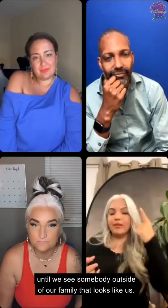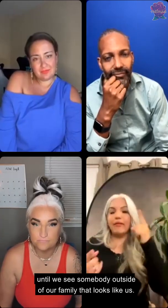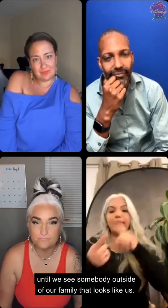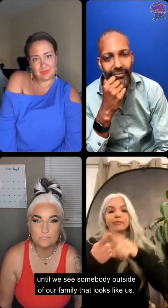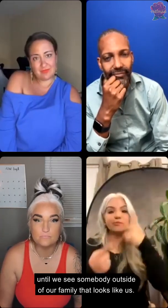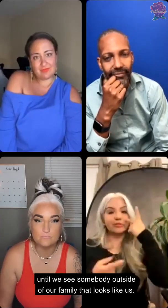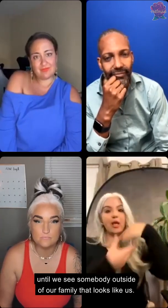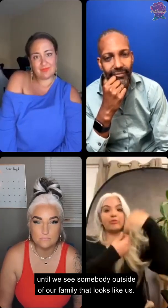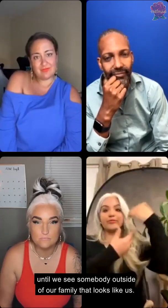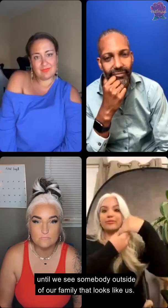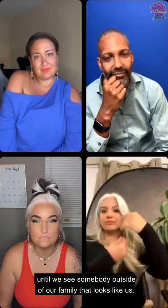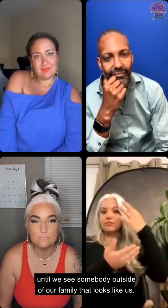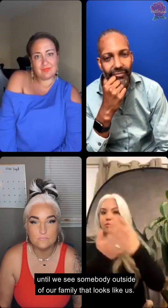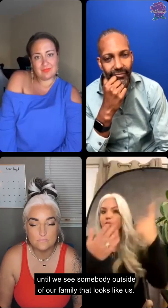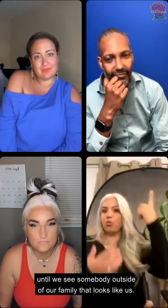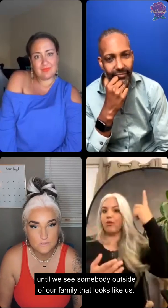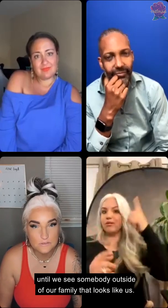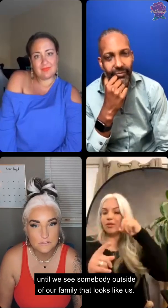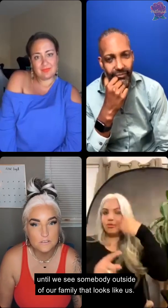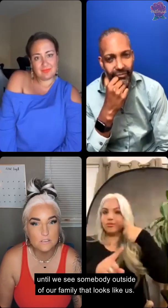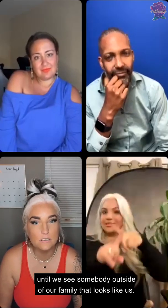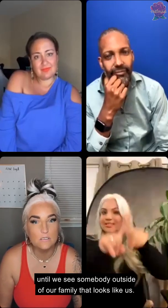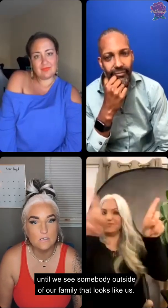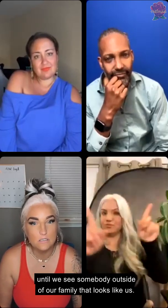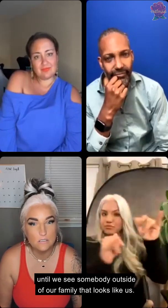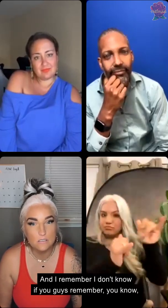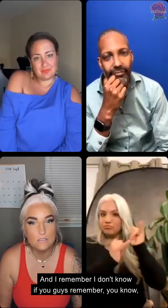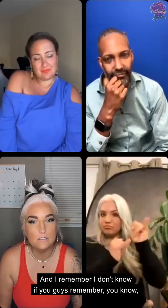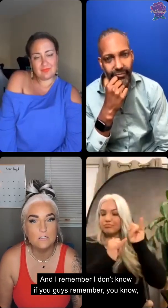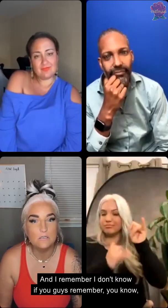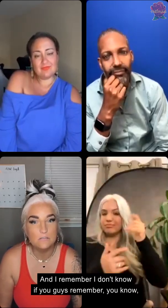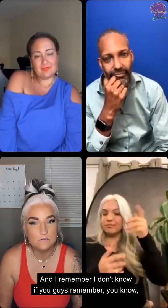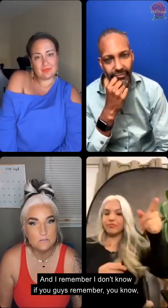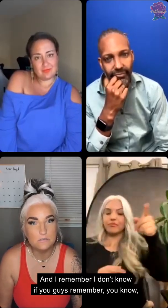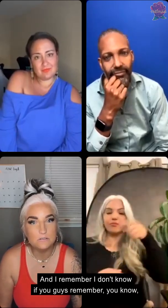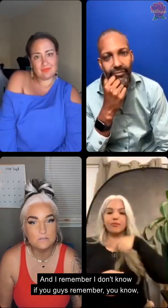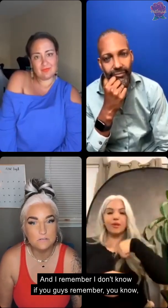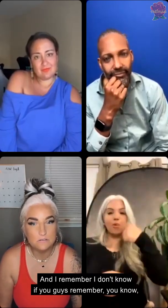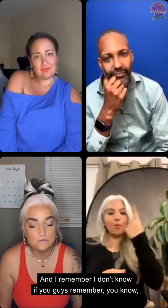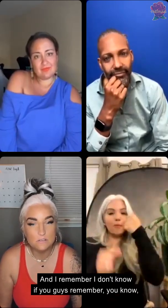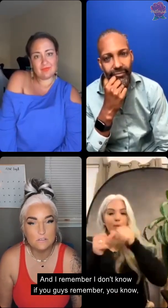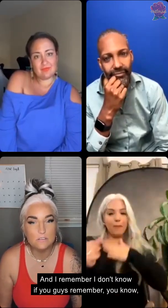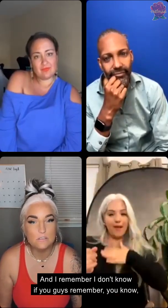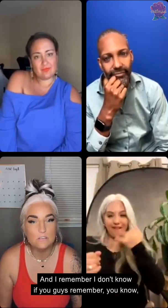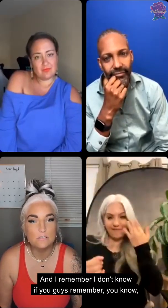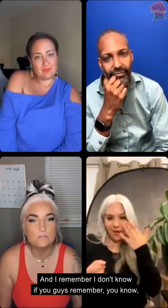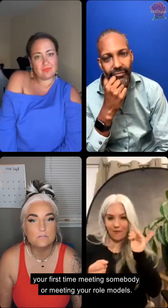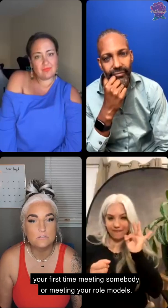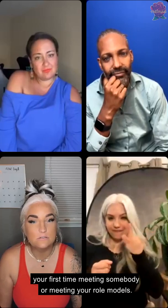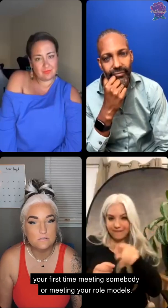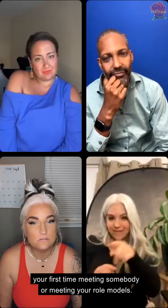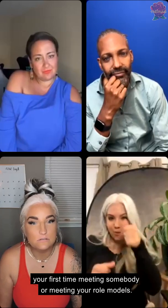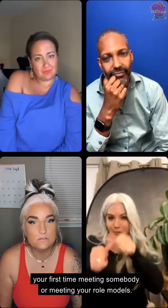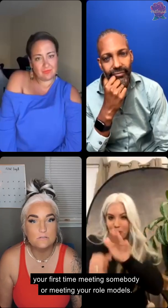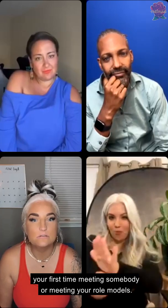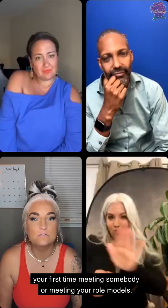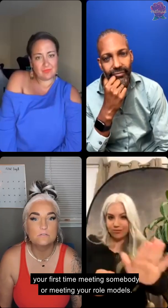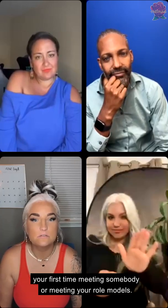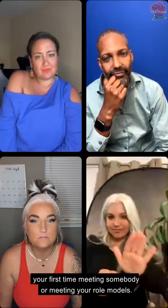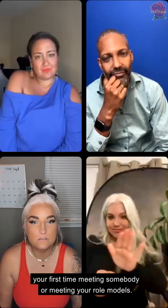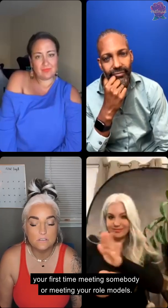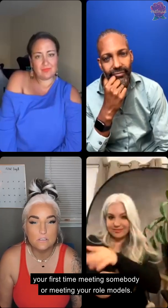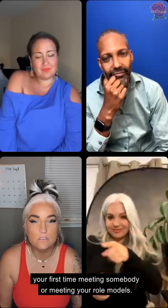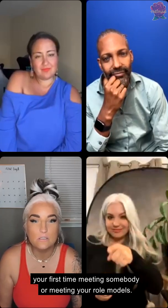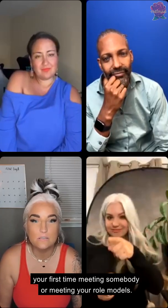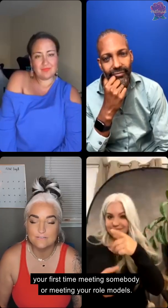never think about anything until we see somebody outside of our family that looks like us. And I don't know if you guys remember, your